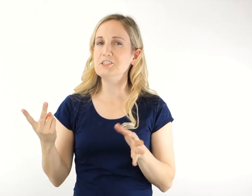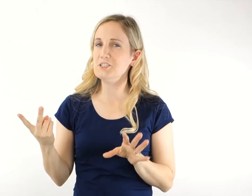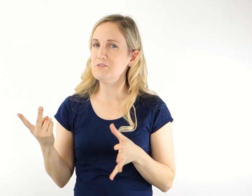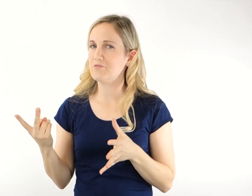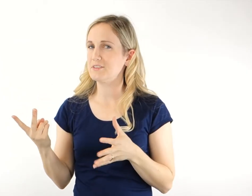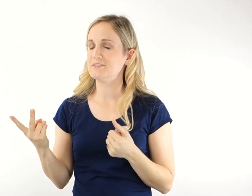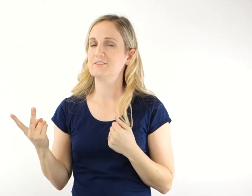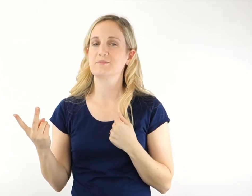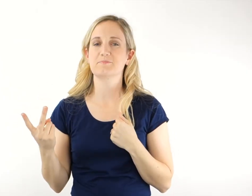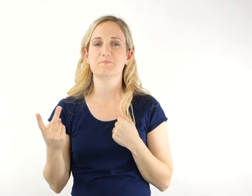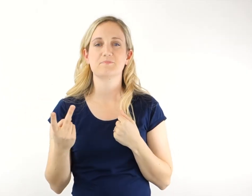little different.